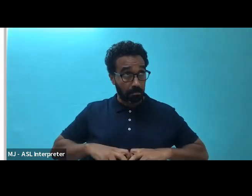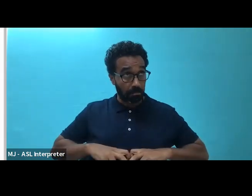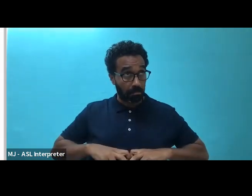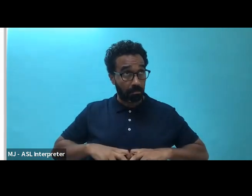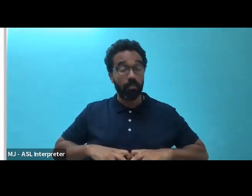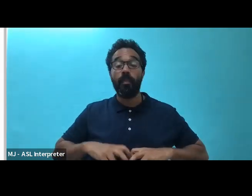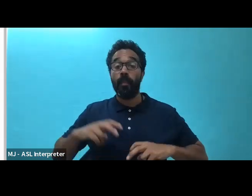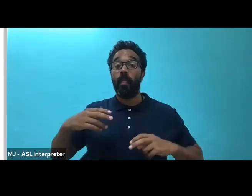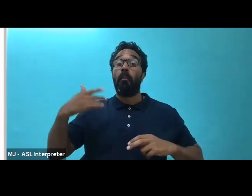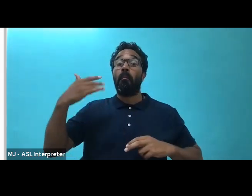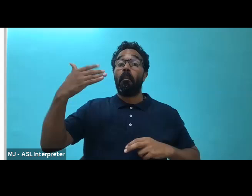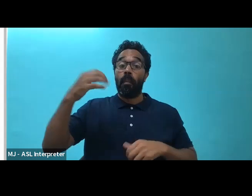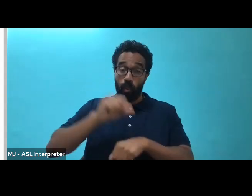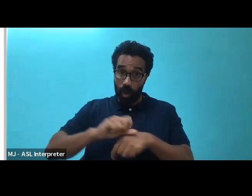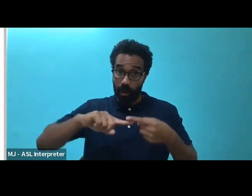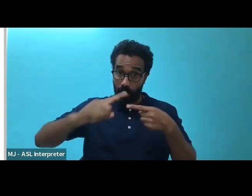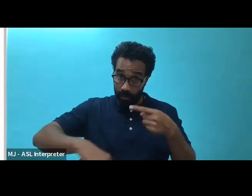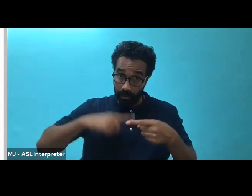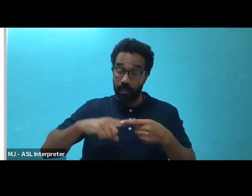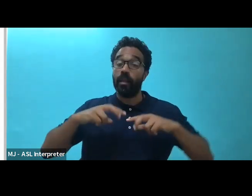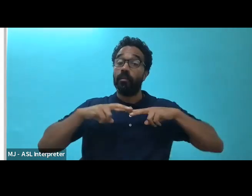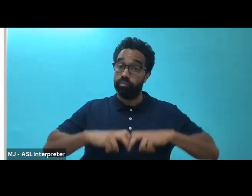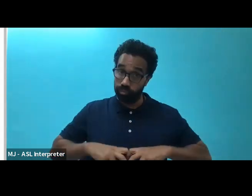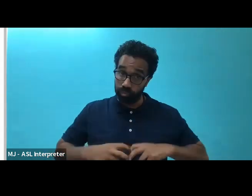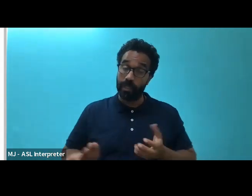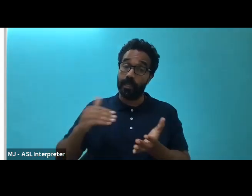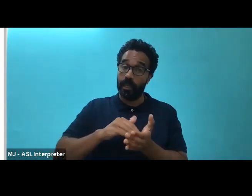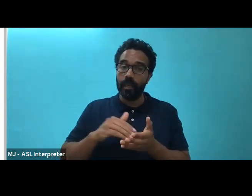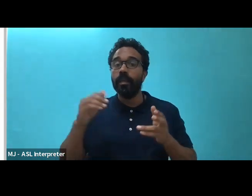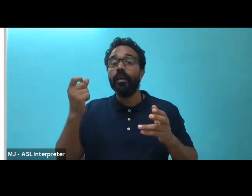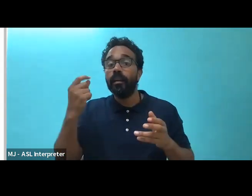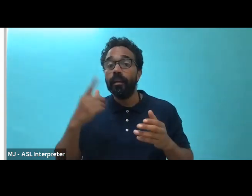assess what your new normal is from a current state. Thank you.